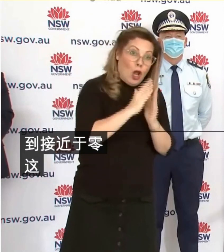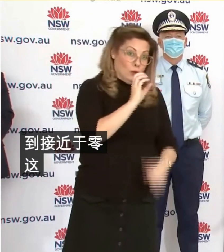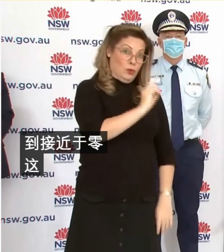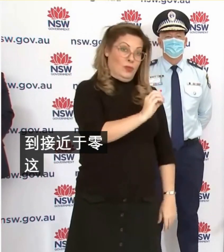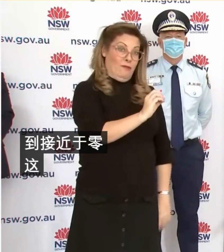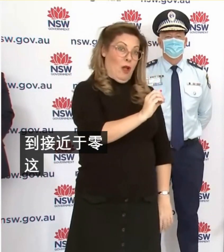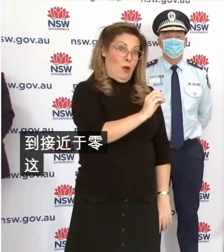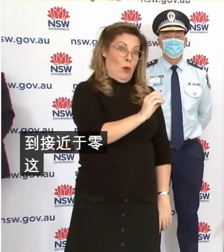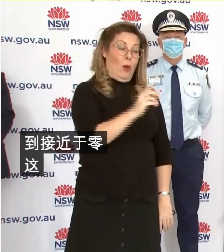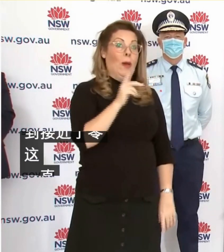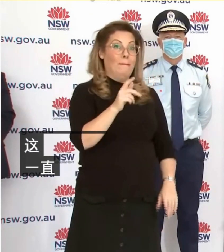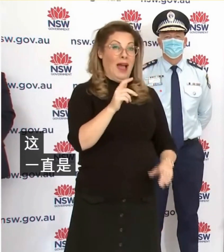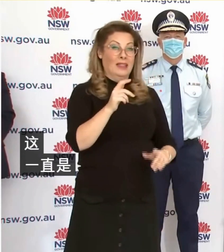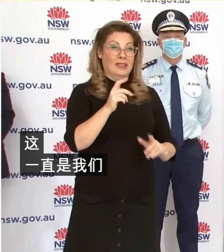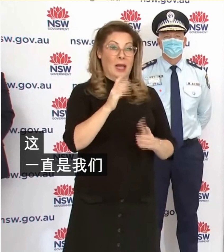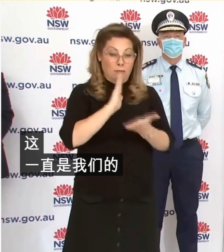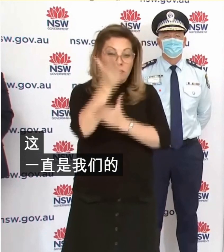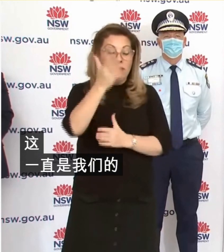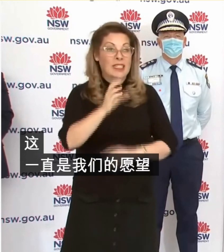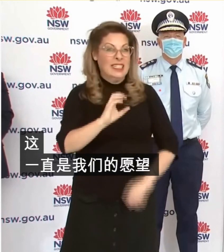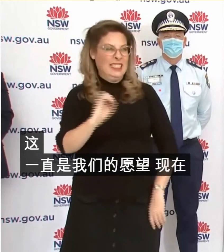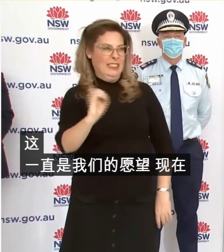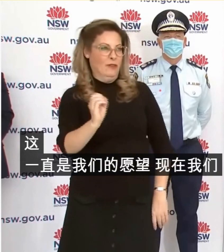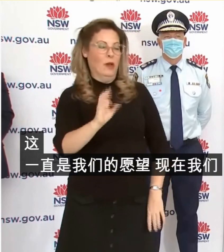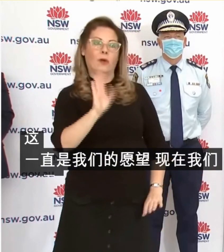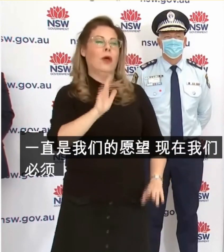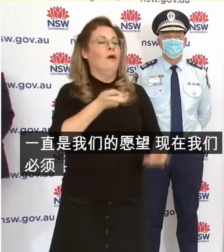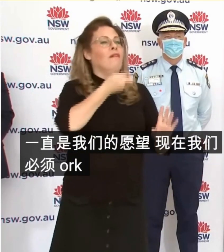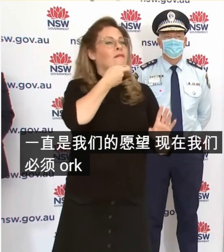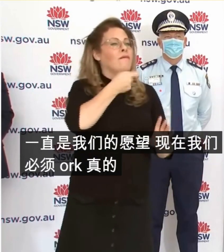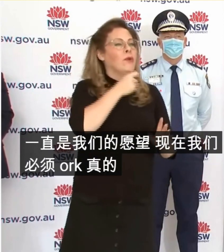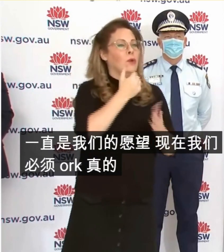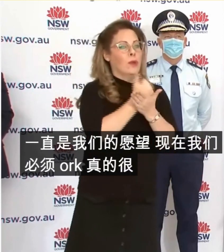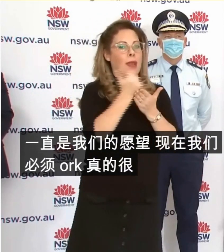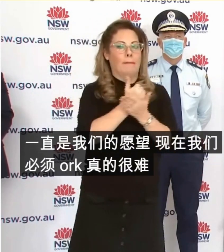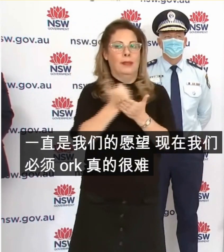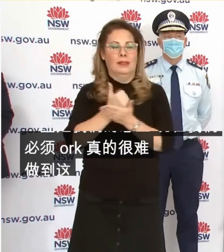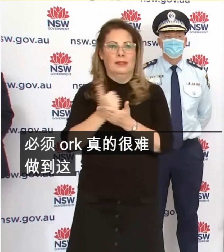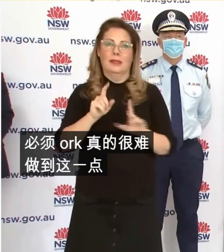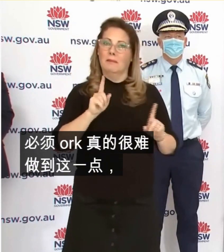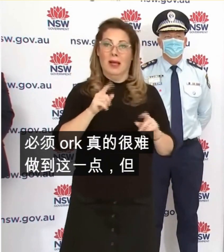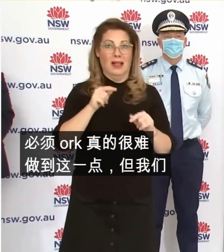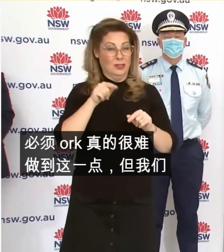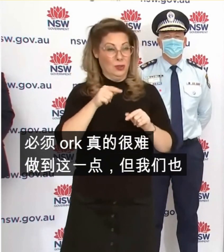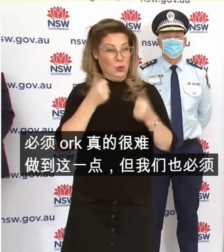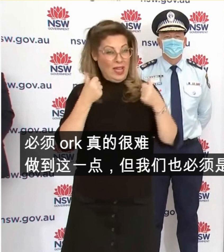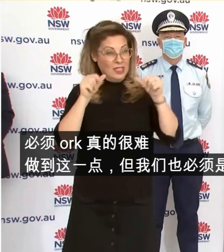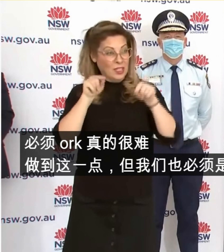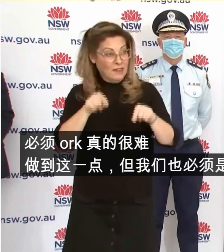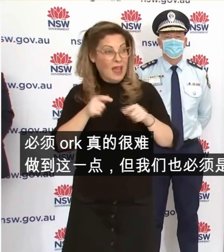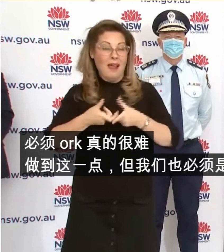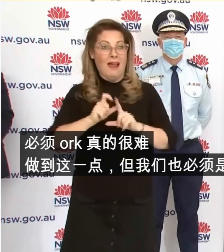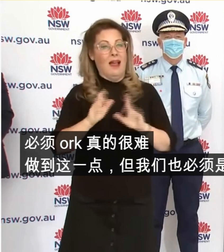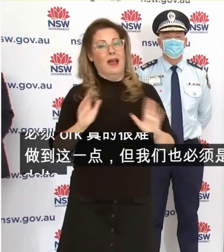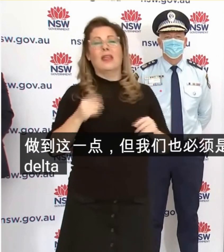possible in terms of people infectious in the community. That always has to be our aspiration. Now, we will have to work really, really hard to get to that. But we also